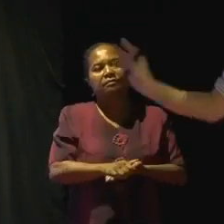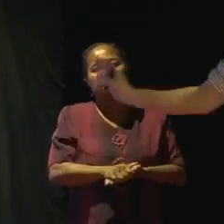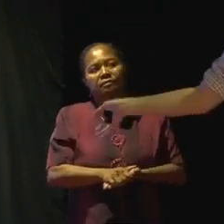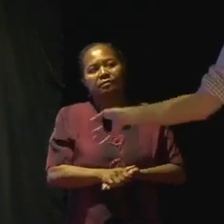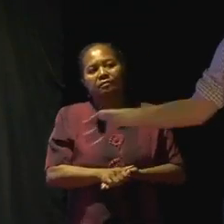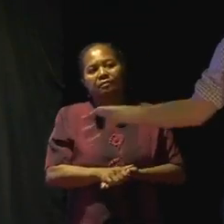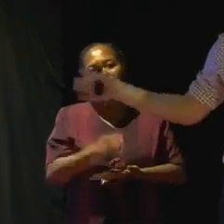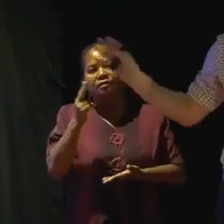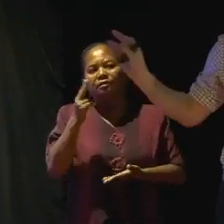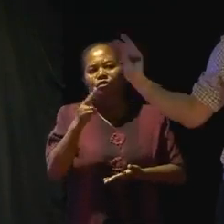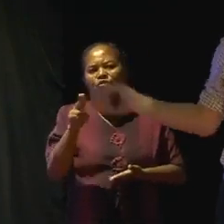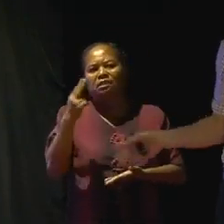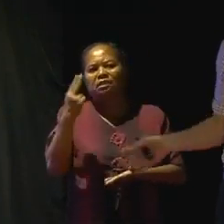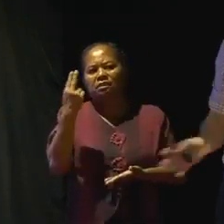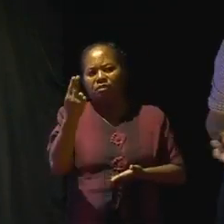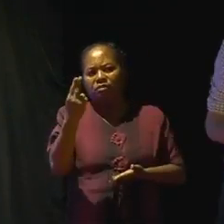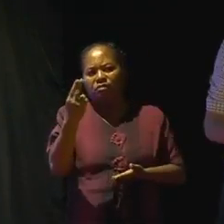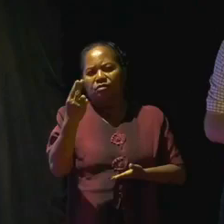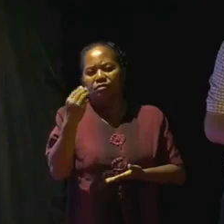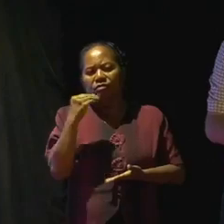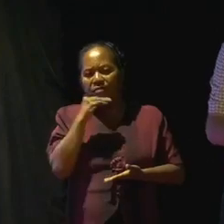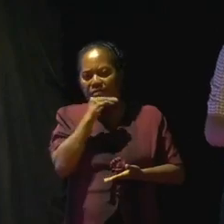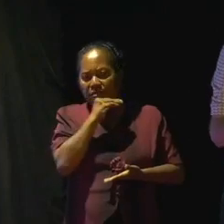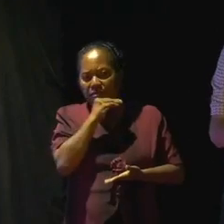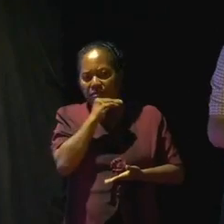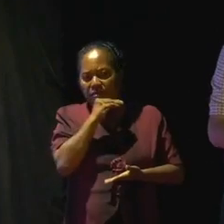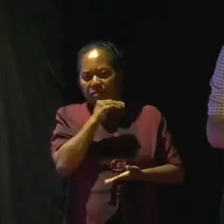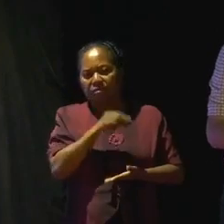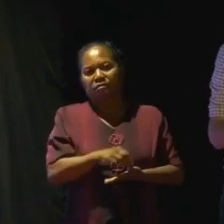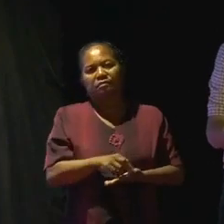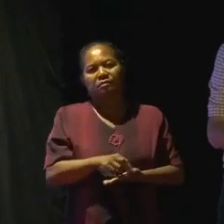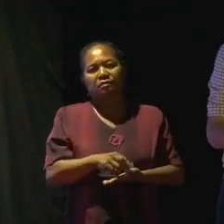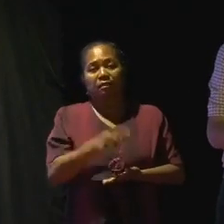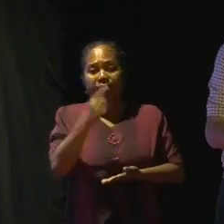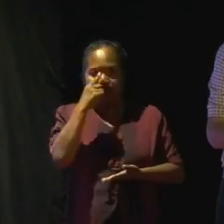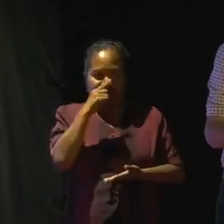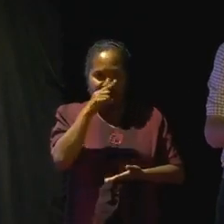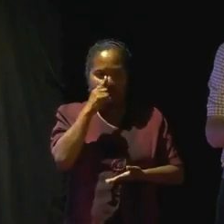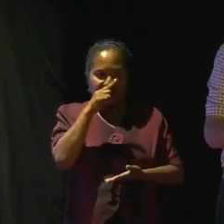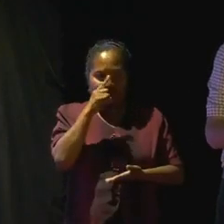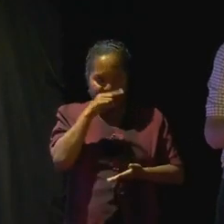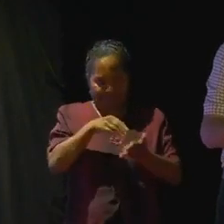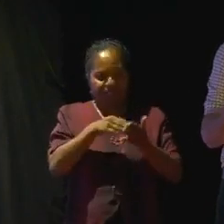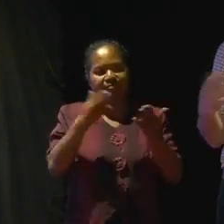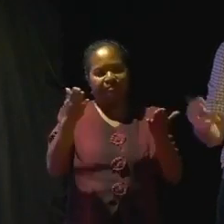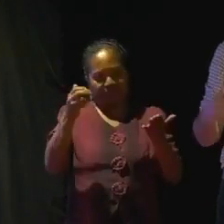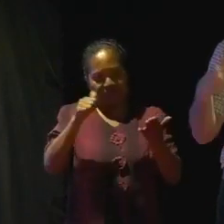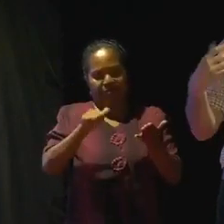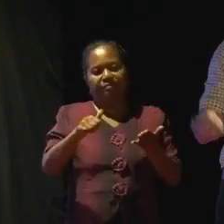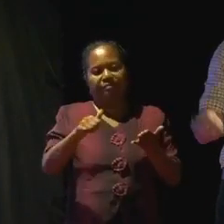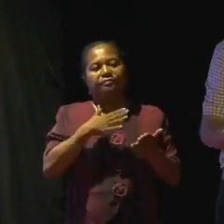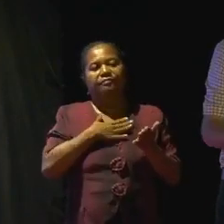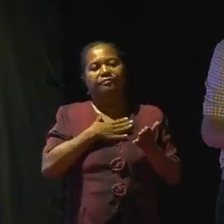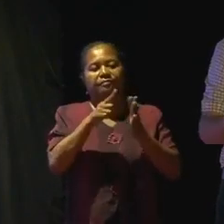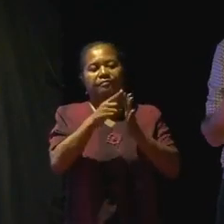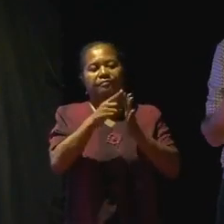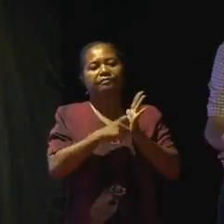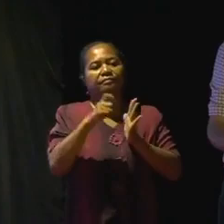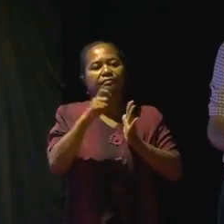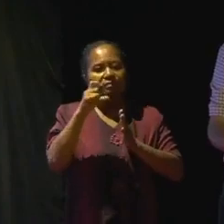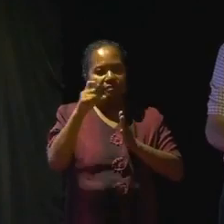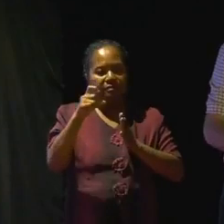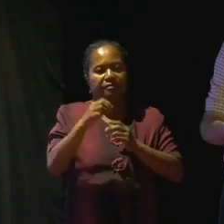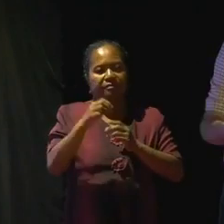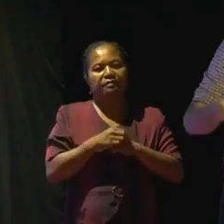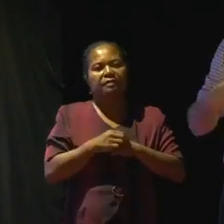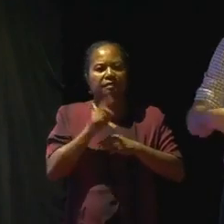seen 2,200, I think it's just a bit over that now, about 2,200 people, taxpayers in PNG, have registered, got in the system, verified